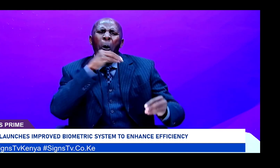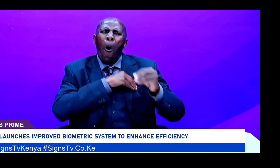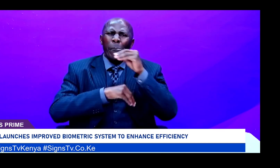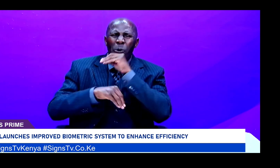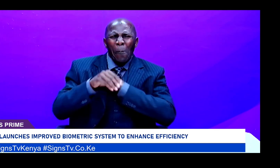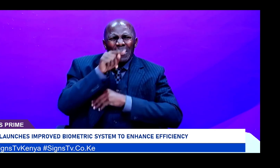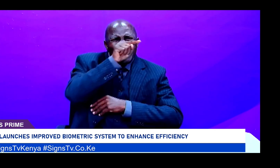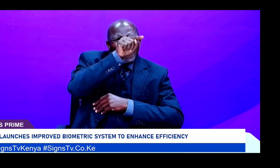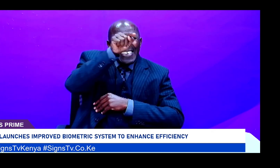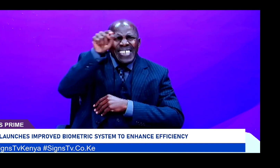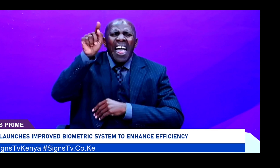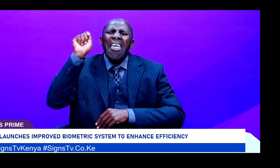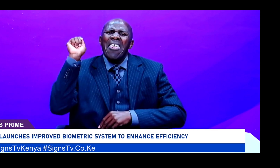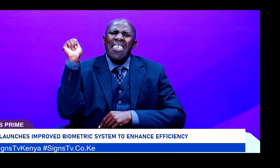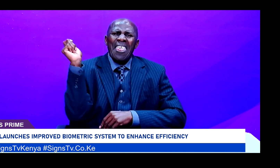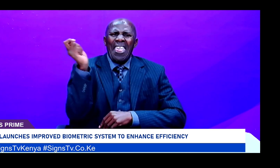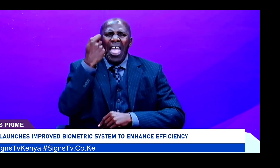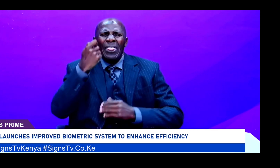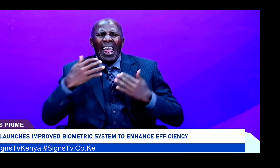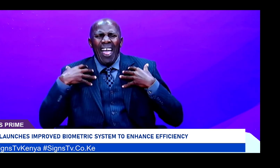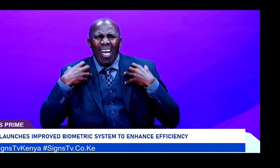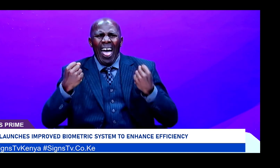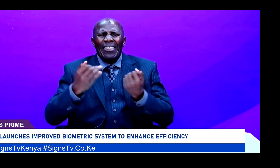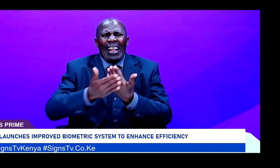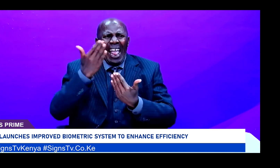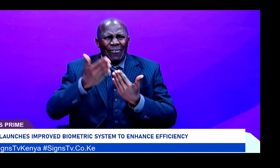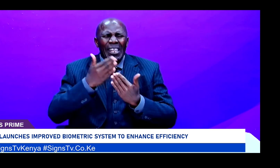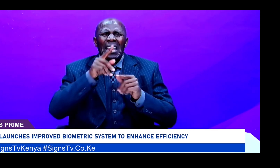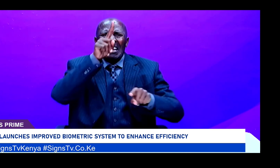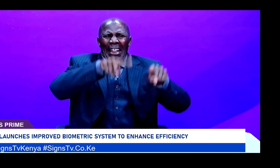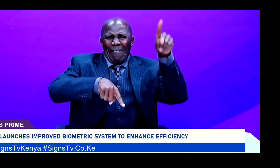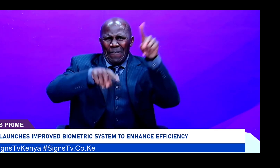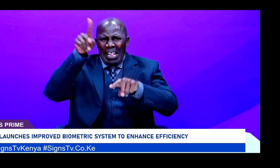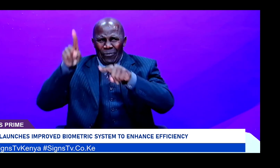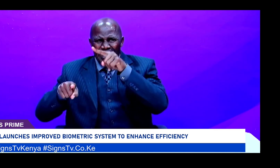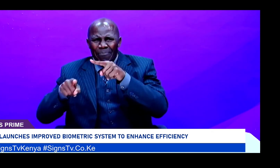identification and verification system aimed at enhancing the